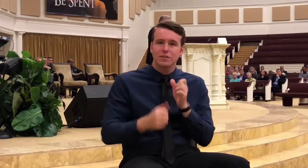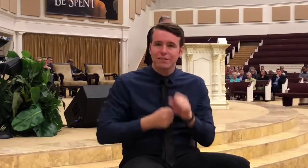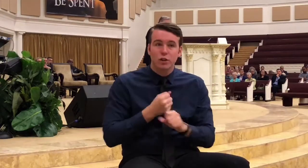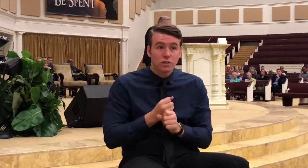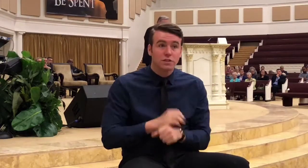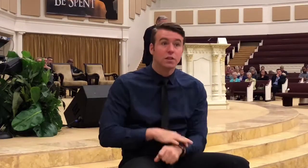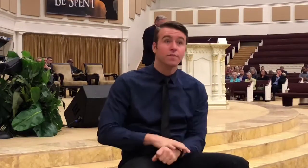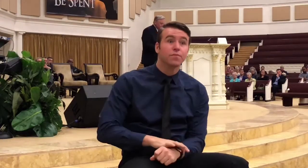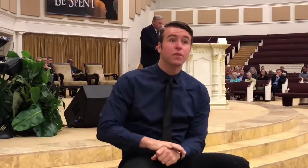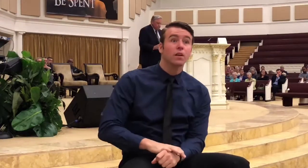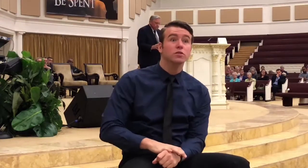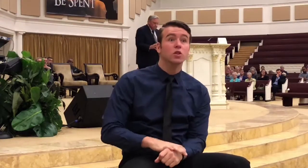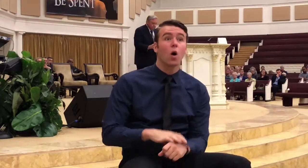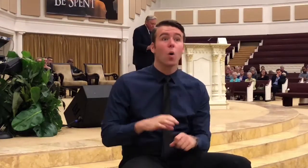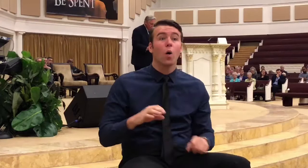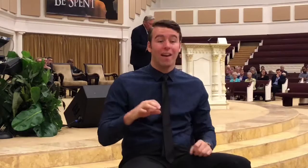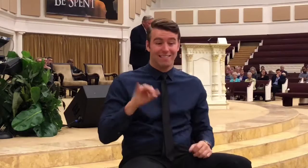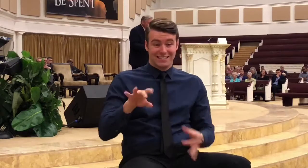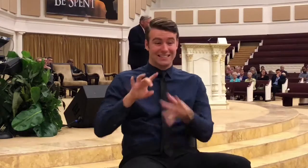this connectivity